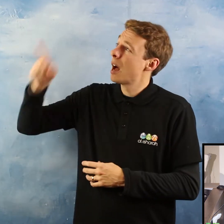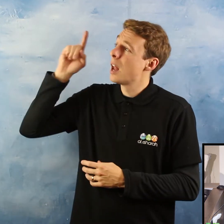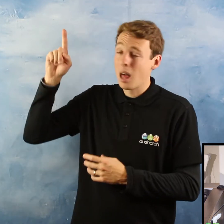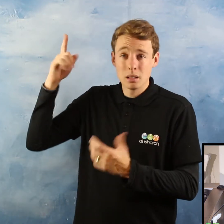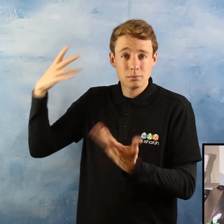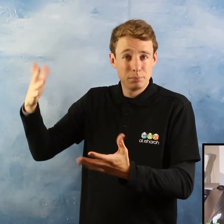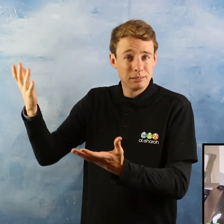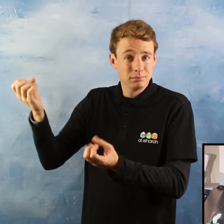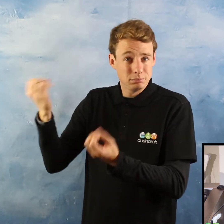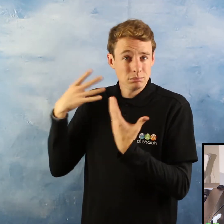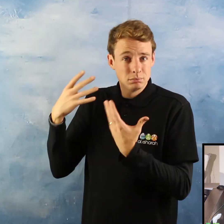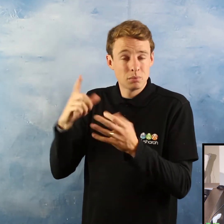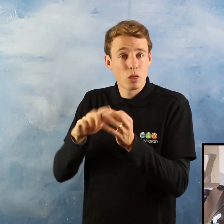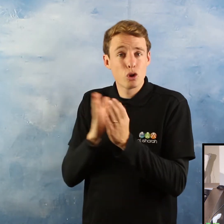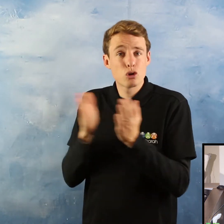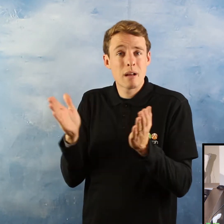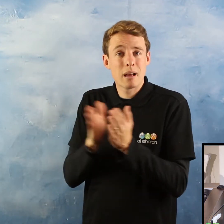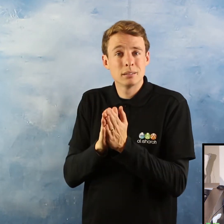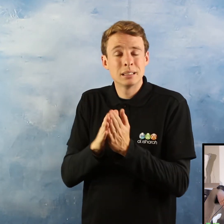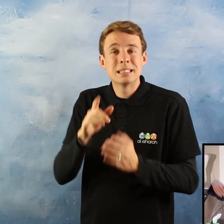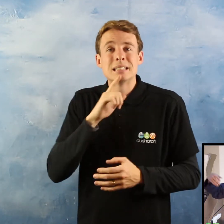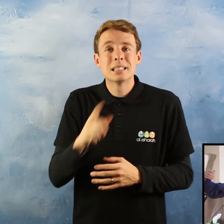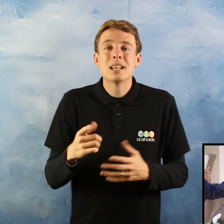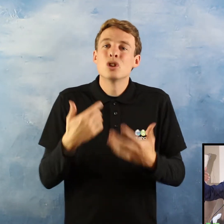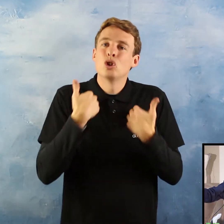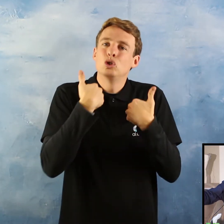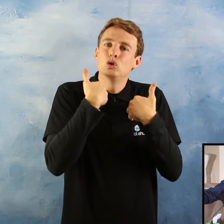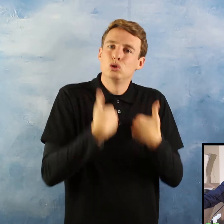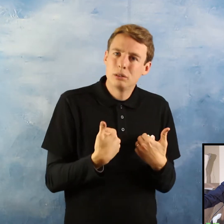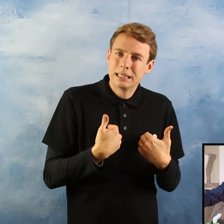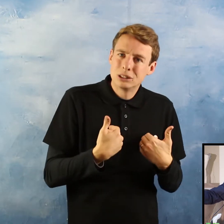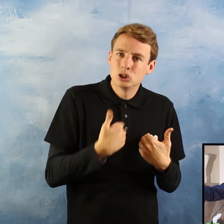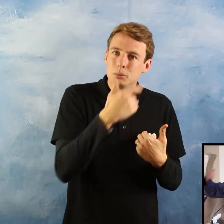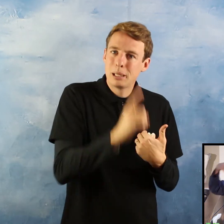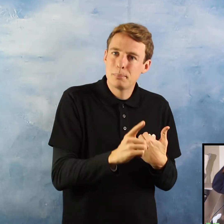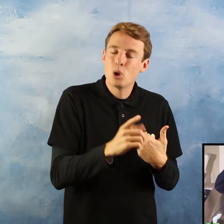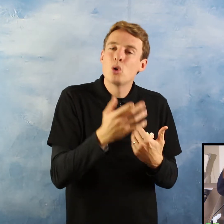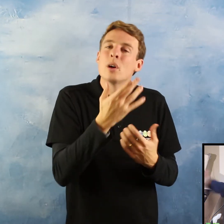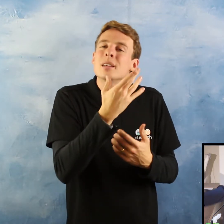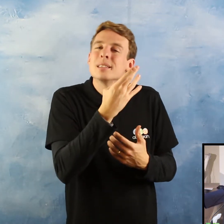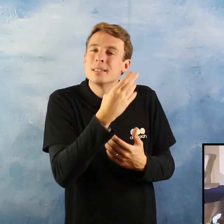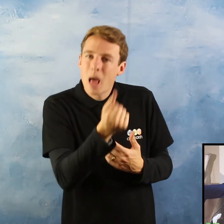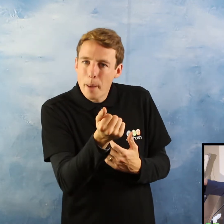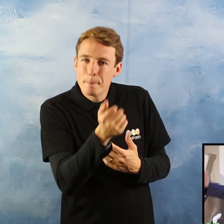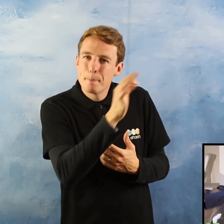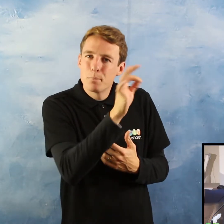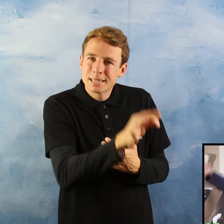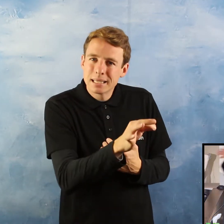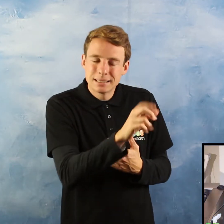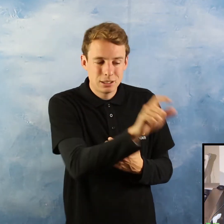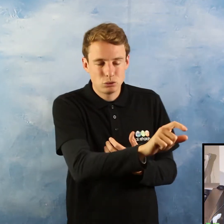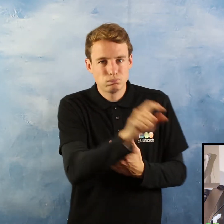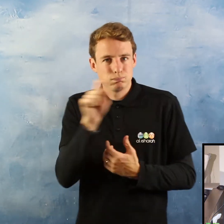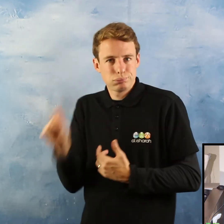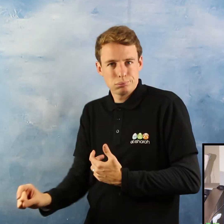in the Quran that in the wealth of rich, the portion, share of